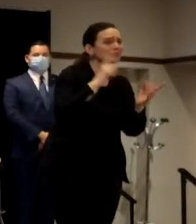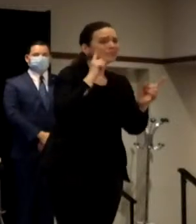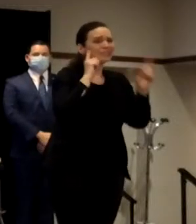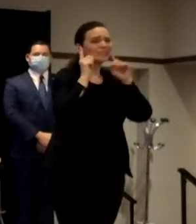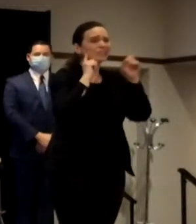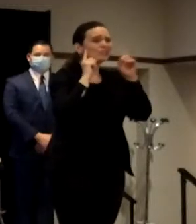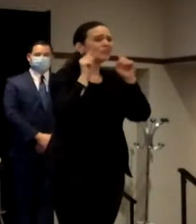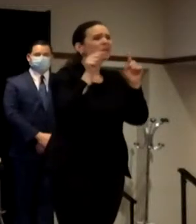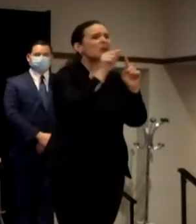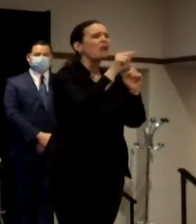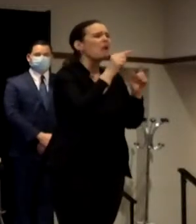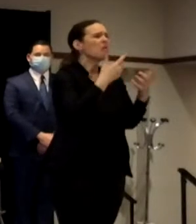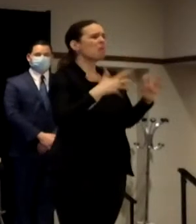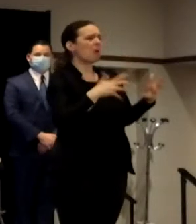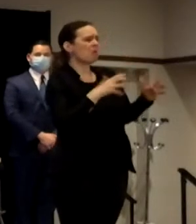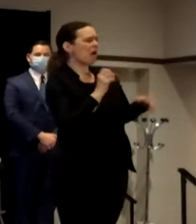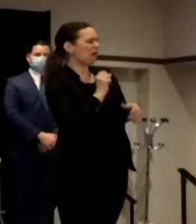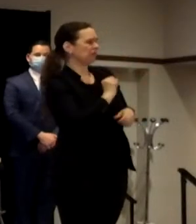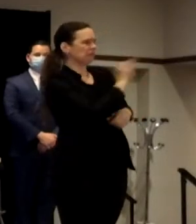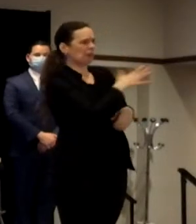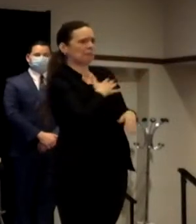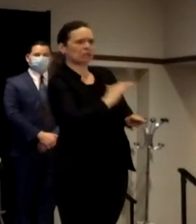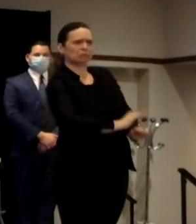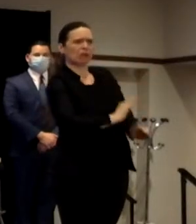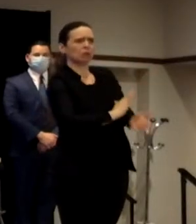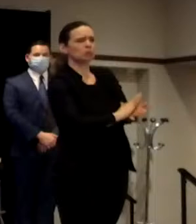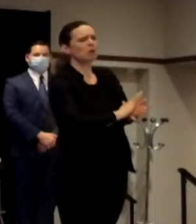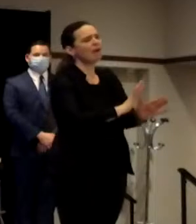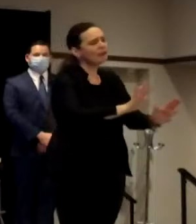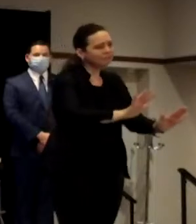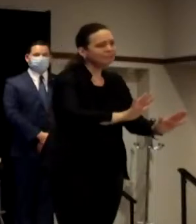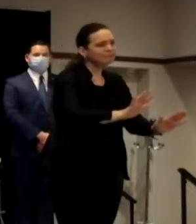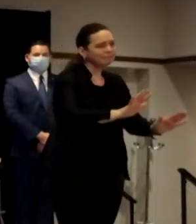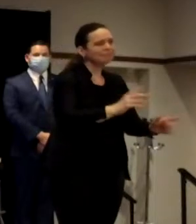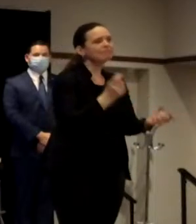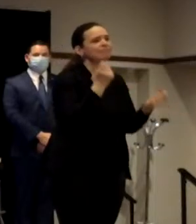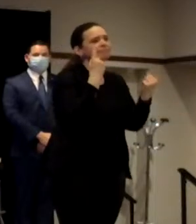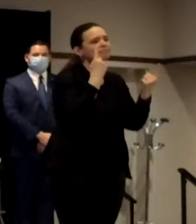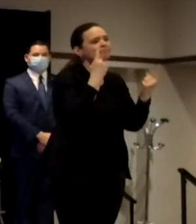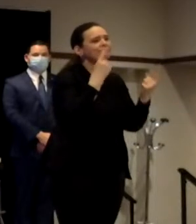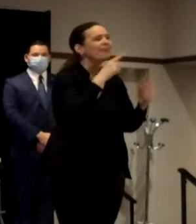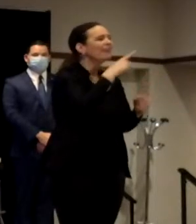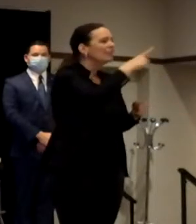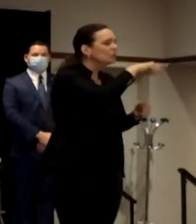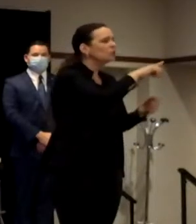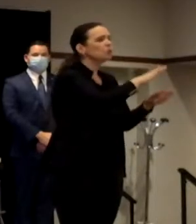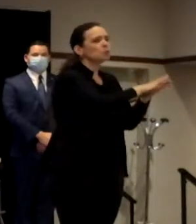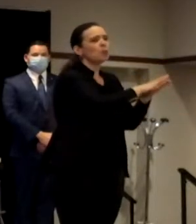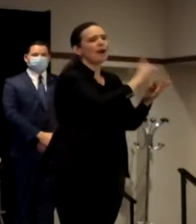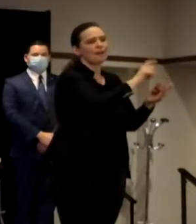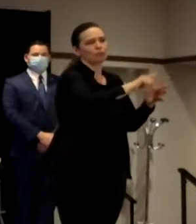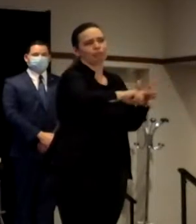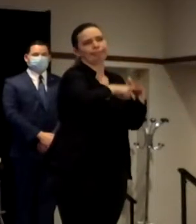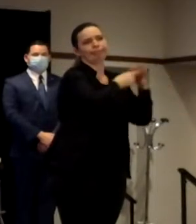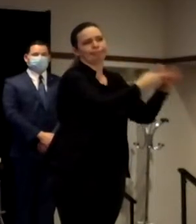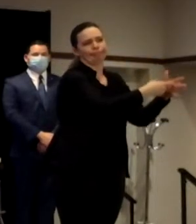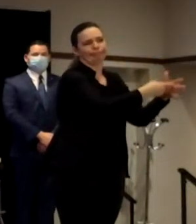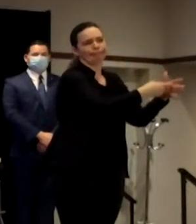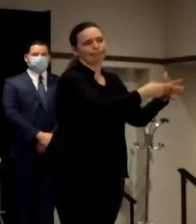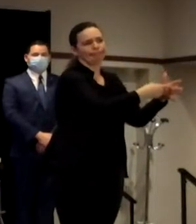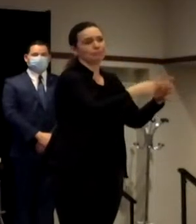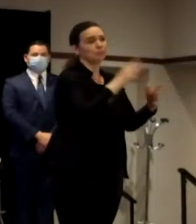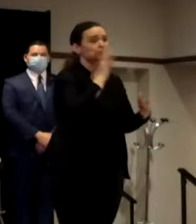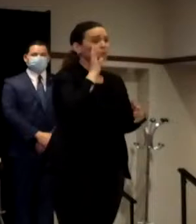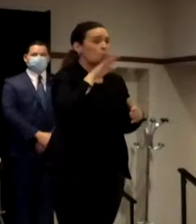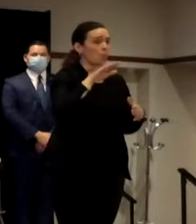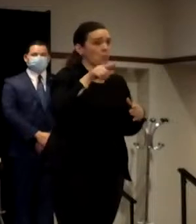school is ready to have that implemented based on additional support is being given by the county, and based